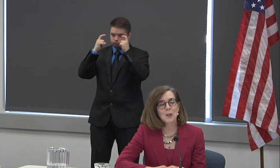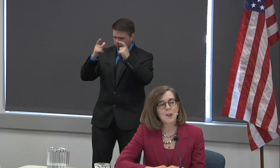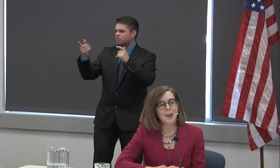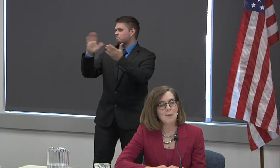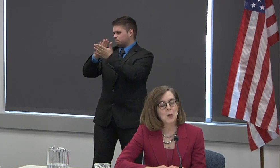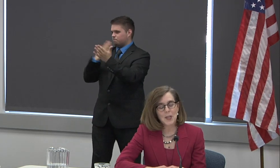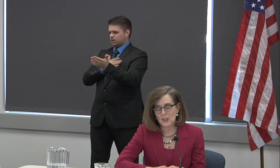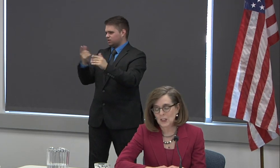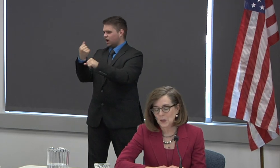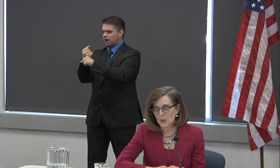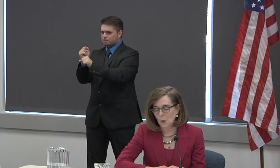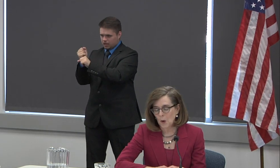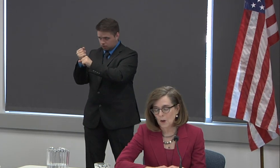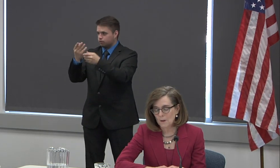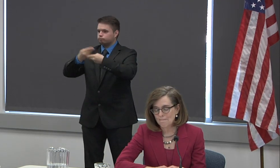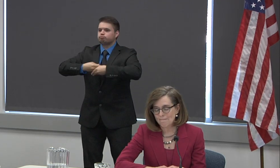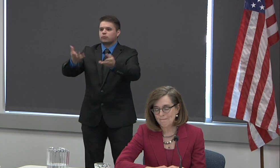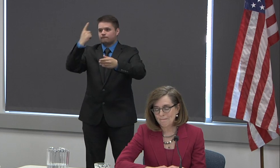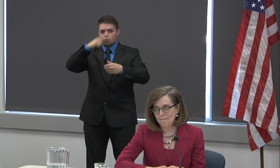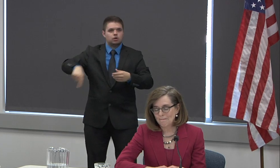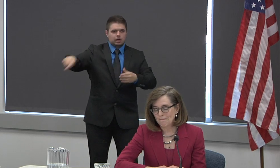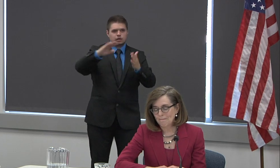your great skills to work.